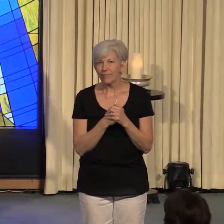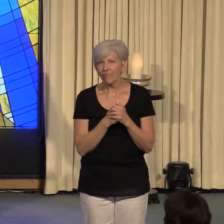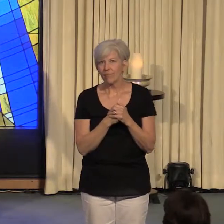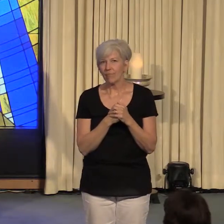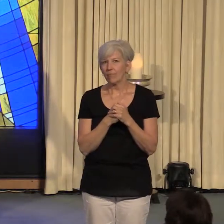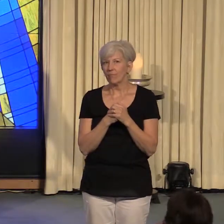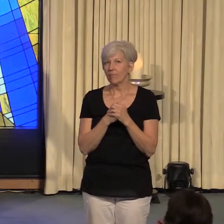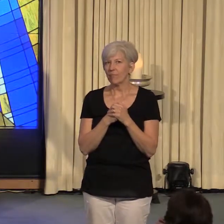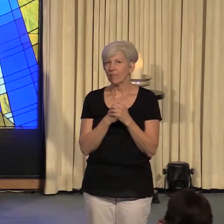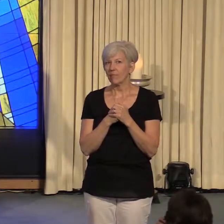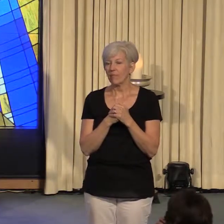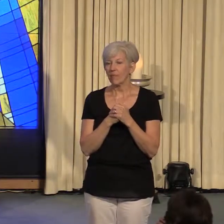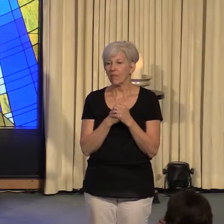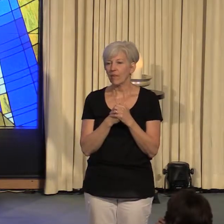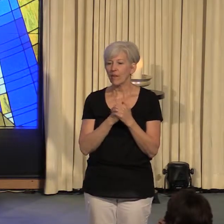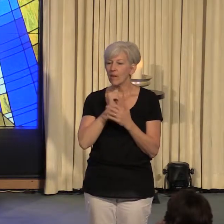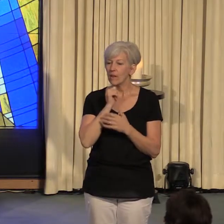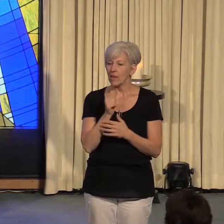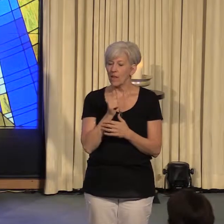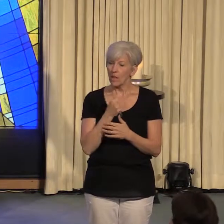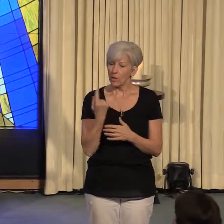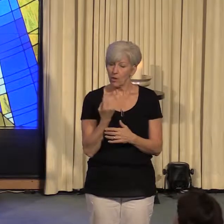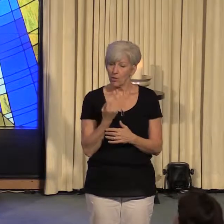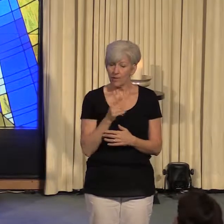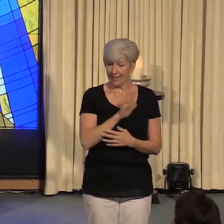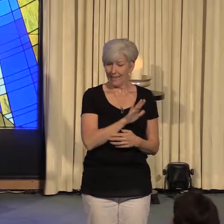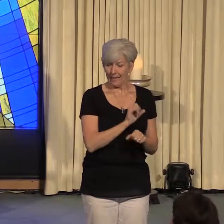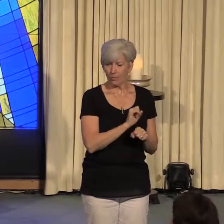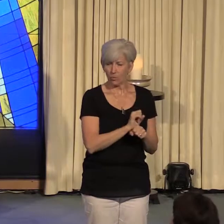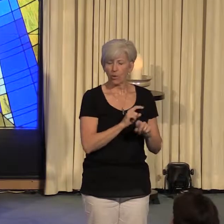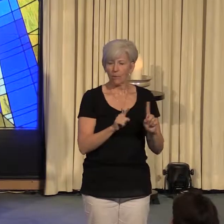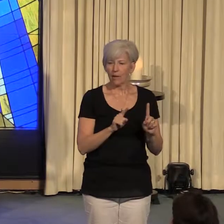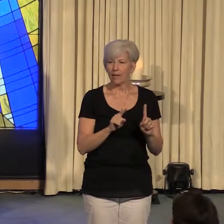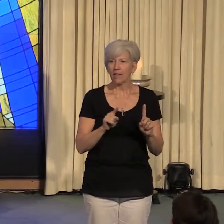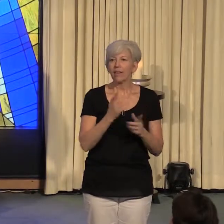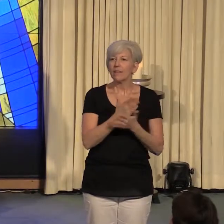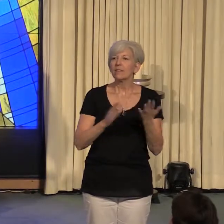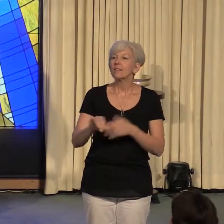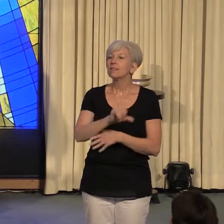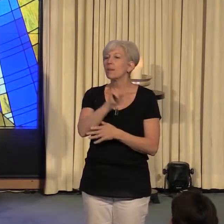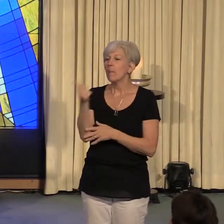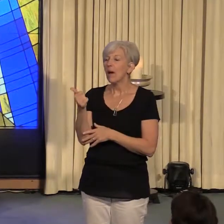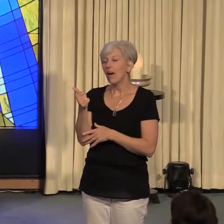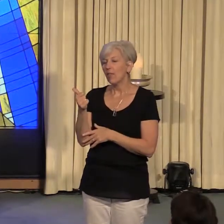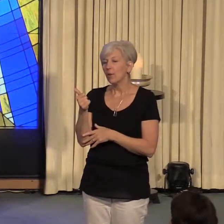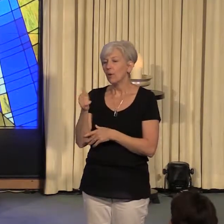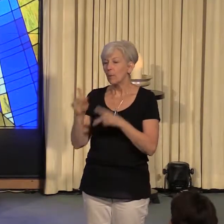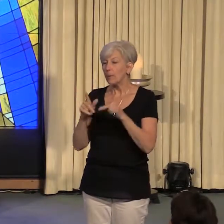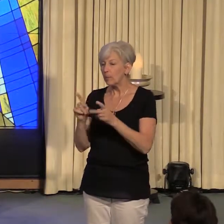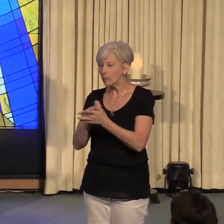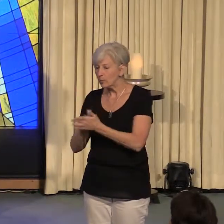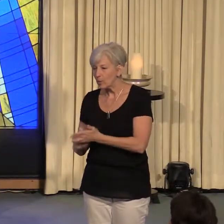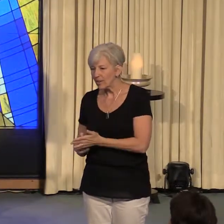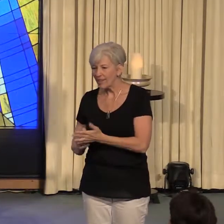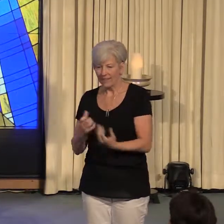of not only his work, but some other folks' work inspired this little guy.